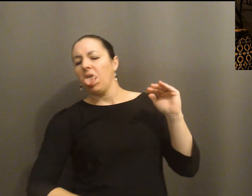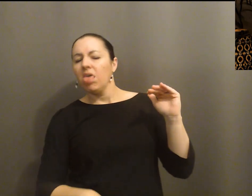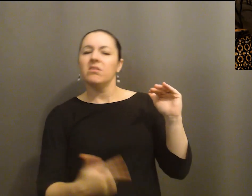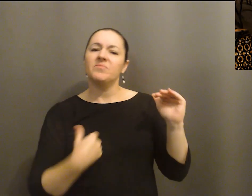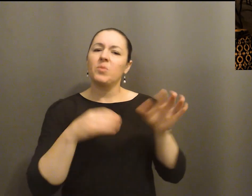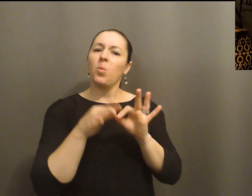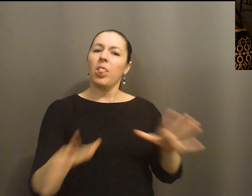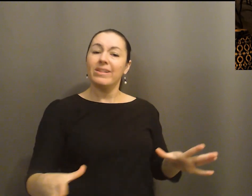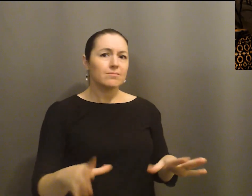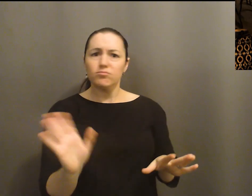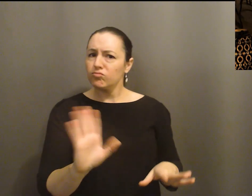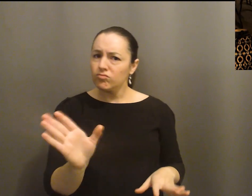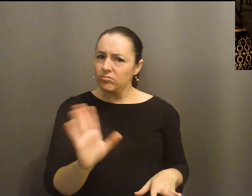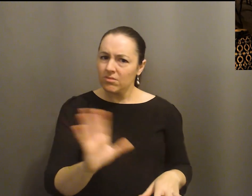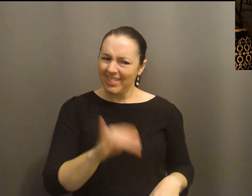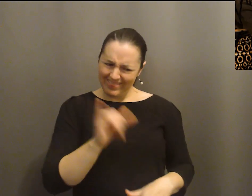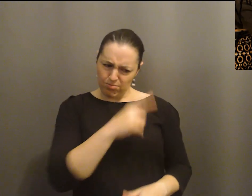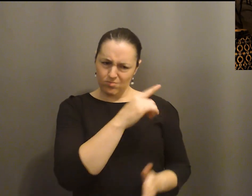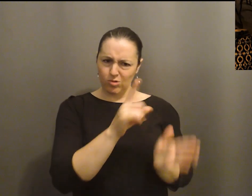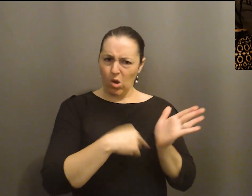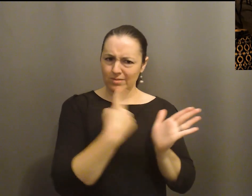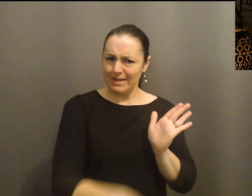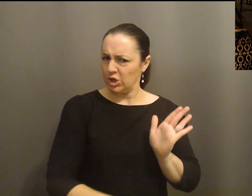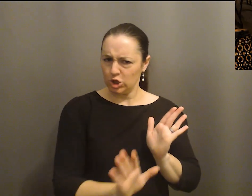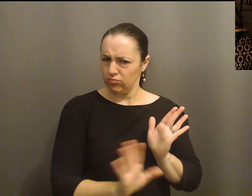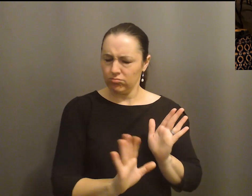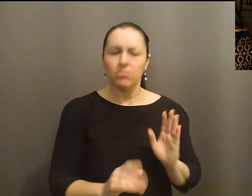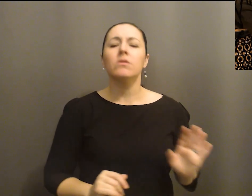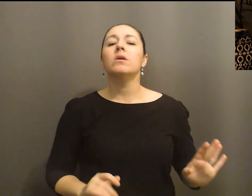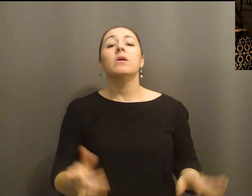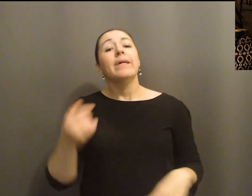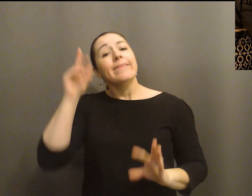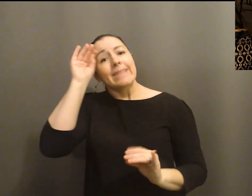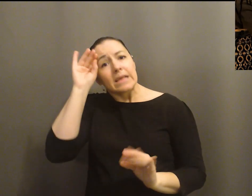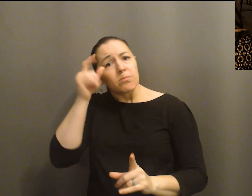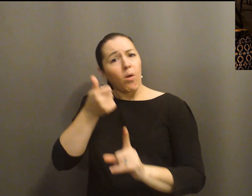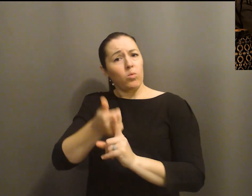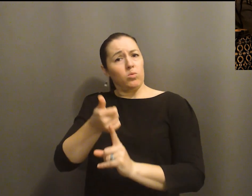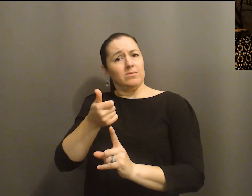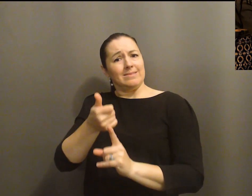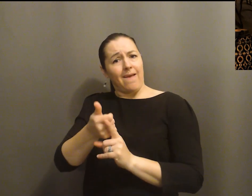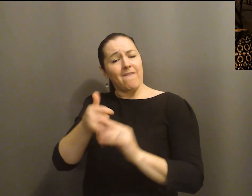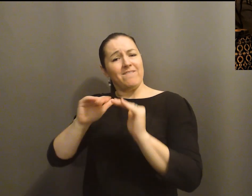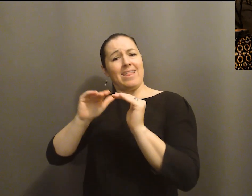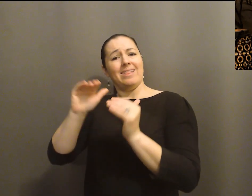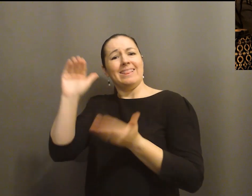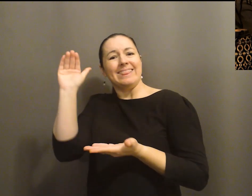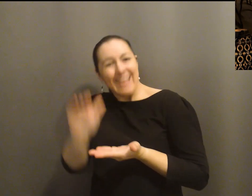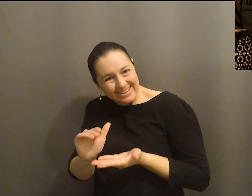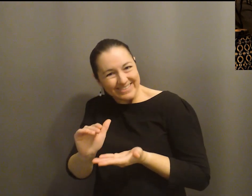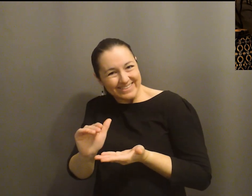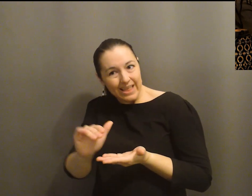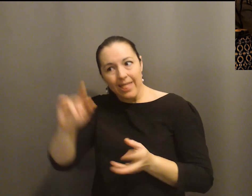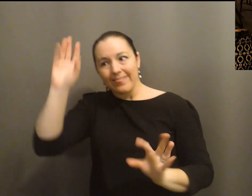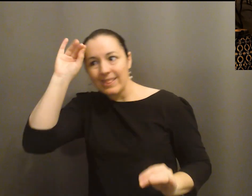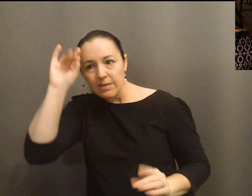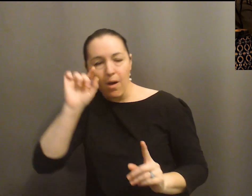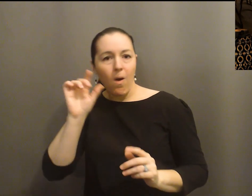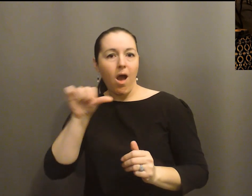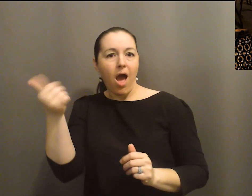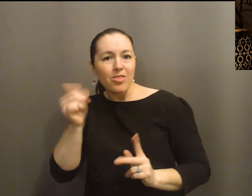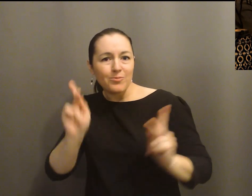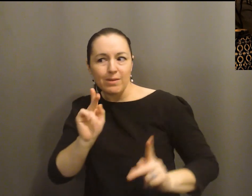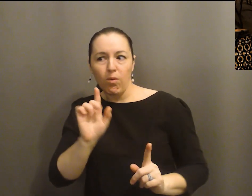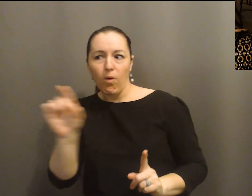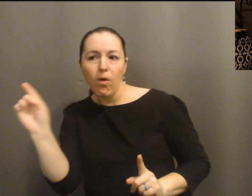That's not what Humility is That's condemnation It's thinking Of ourselves Less And thinking About others more